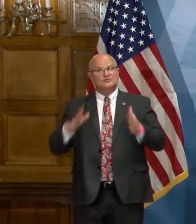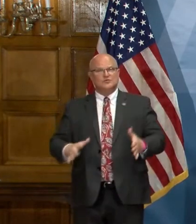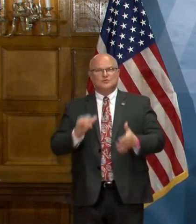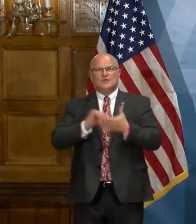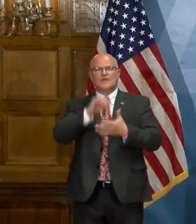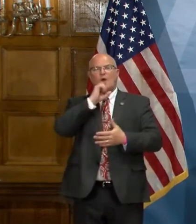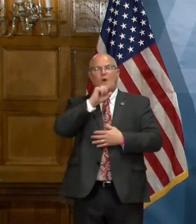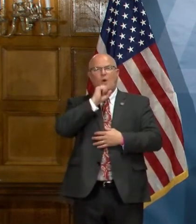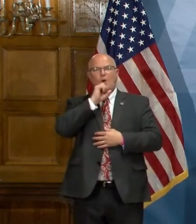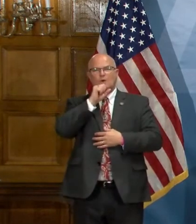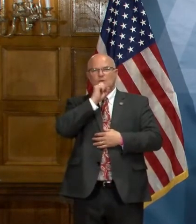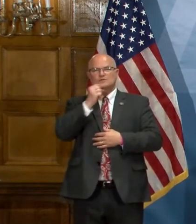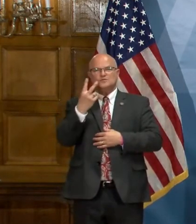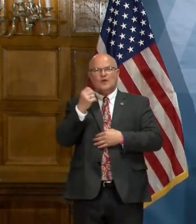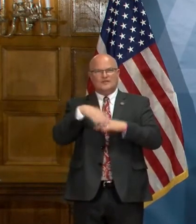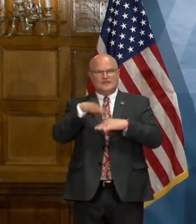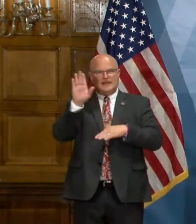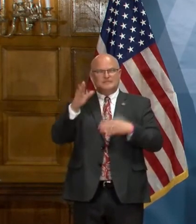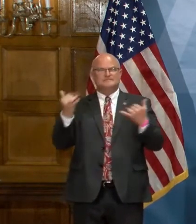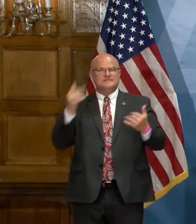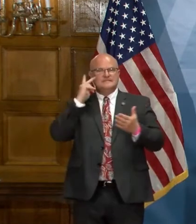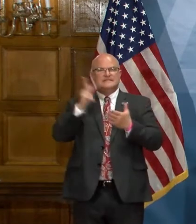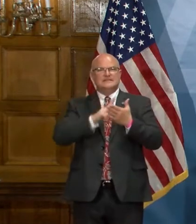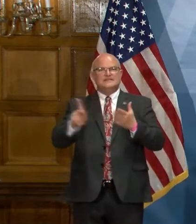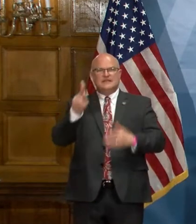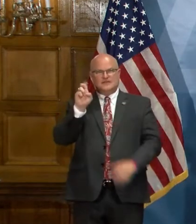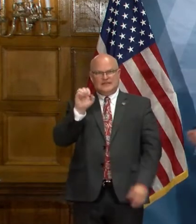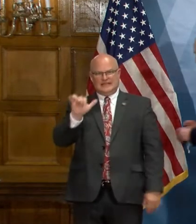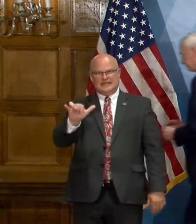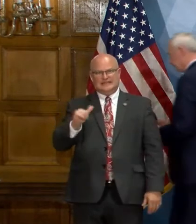that age. And so with that, Secretary Key.